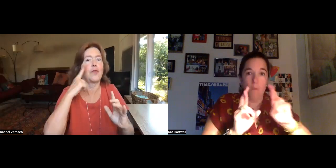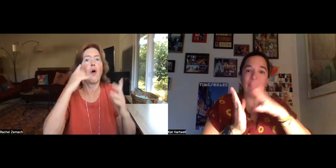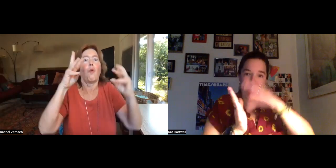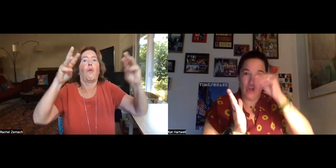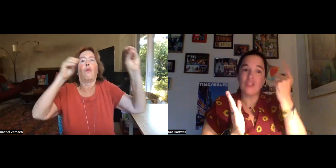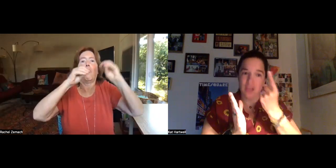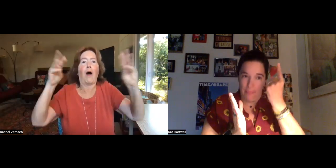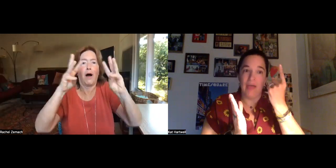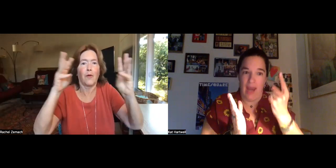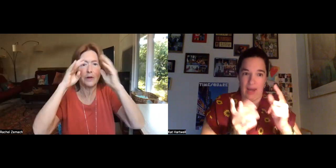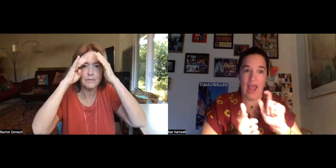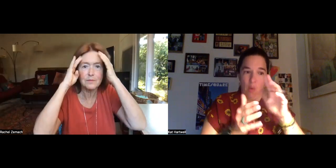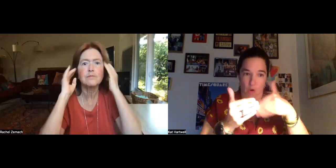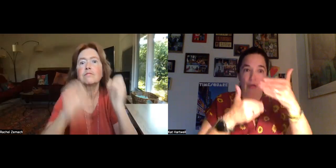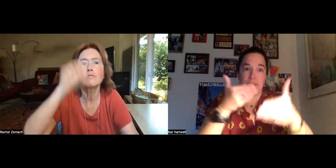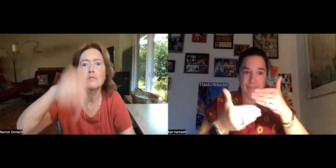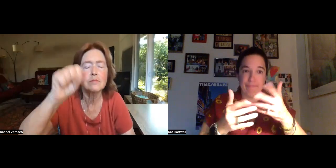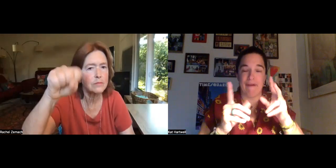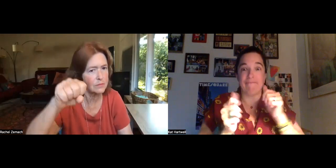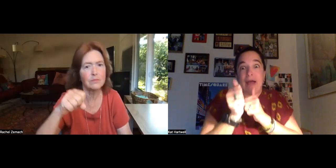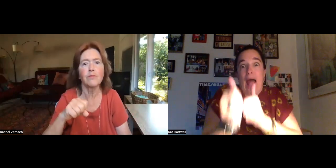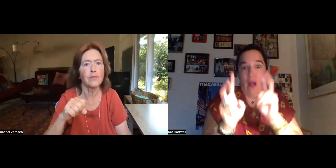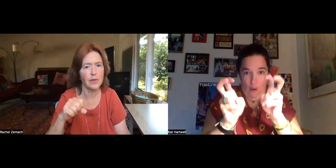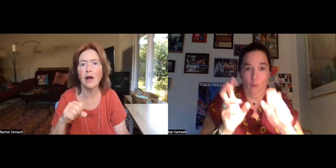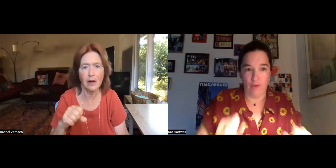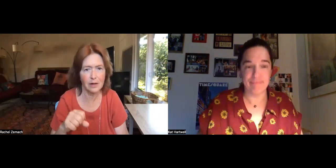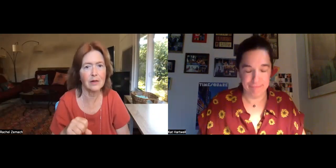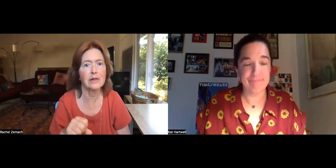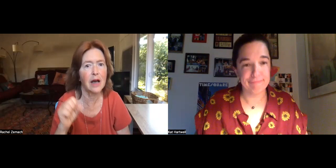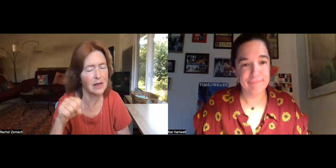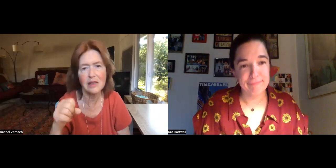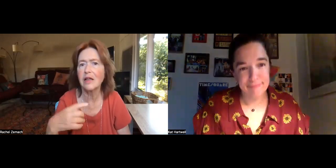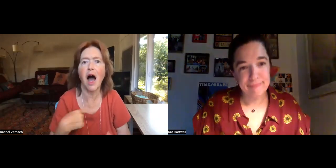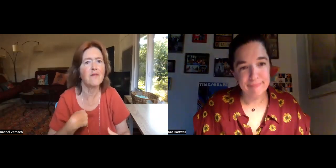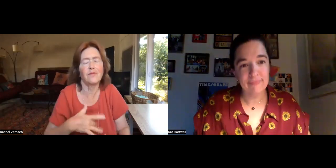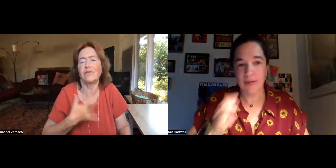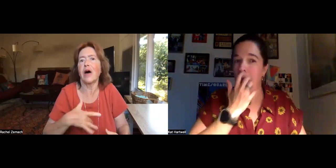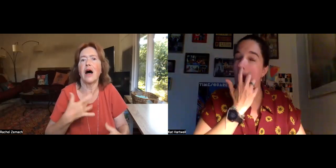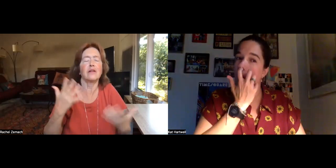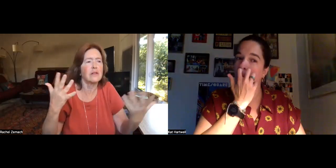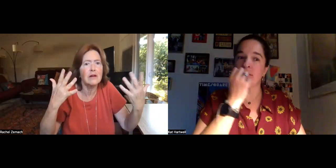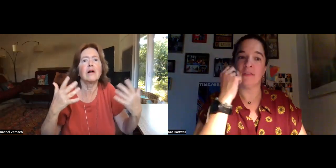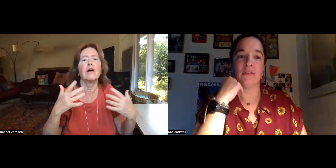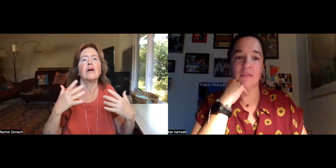Open the lung something and we're battle. I bet.